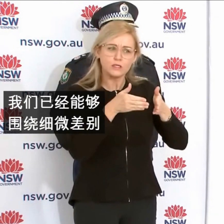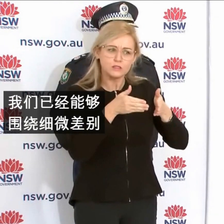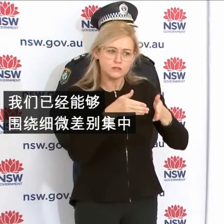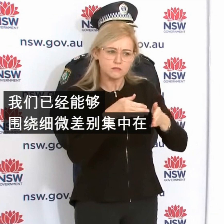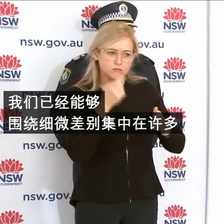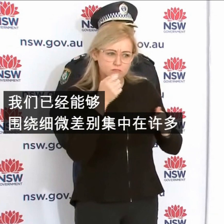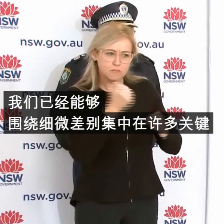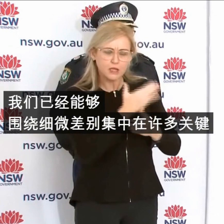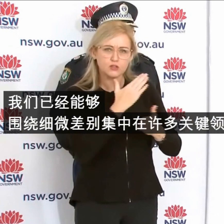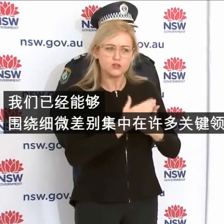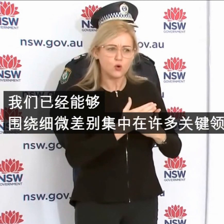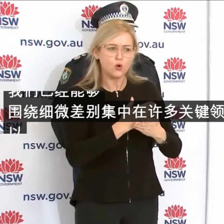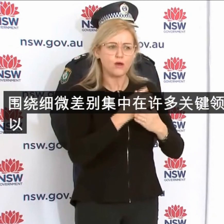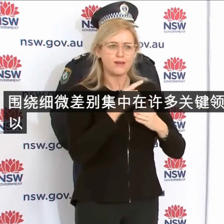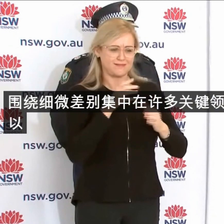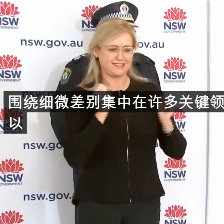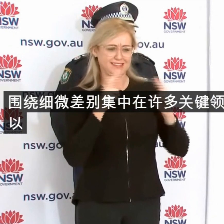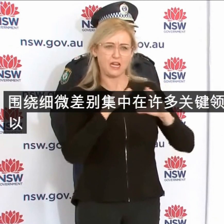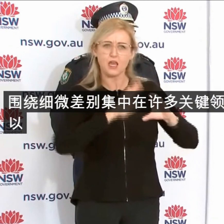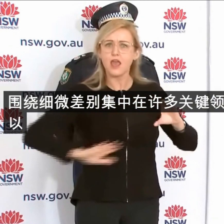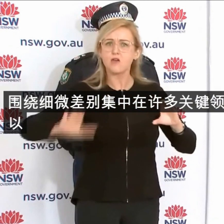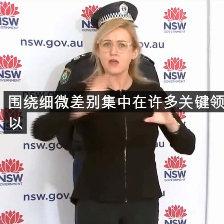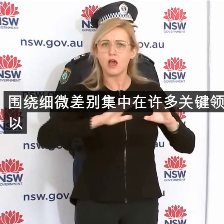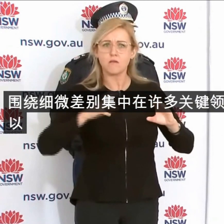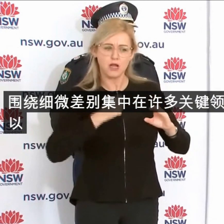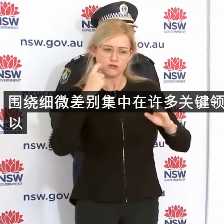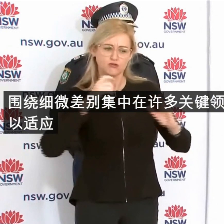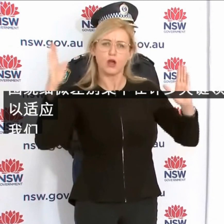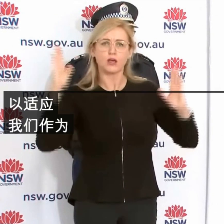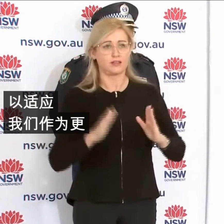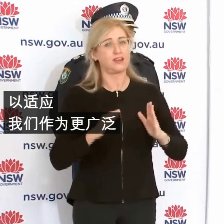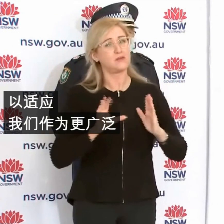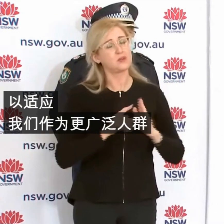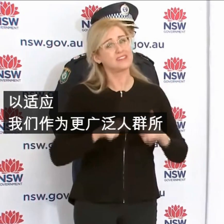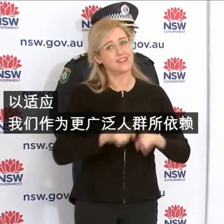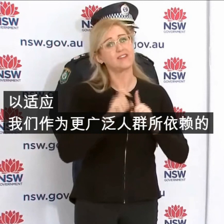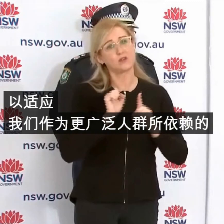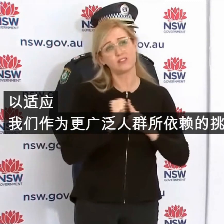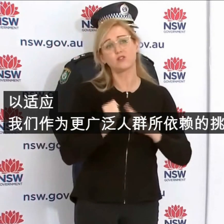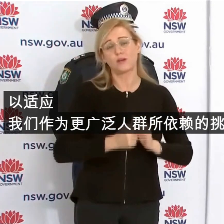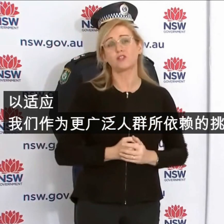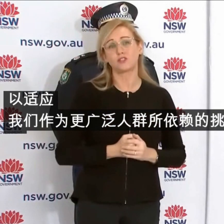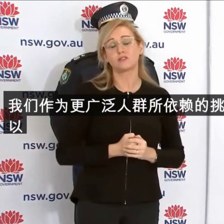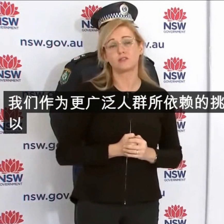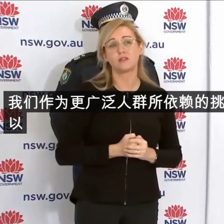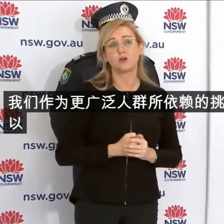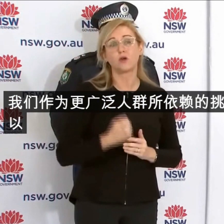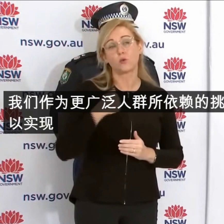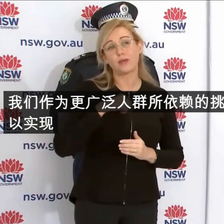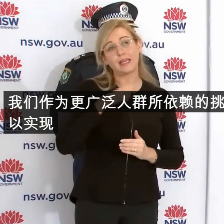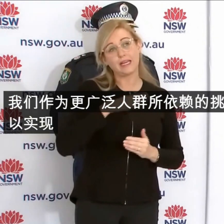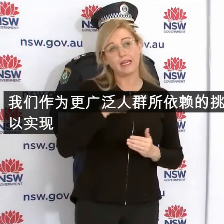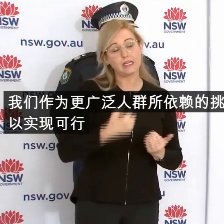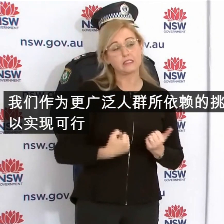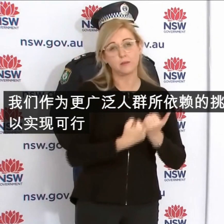key areas around the nuance that's needed to accommodate the challenges and the circumstances that we rely on as a broader